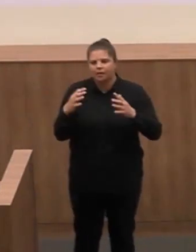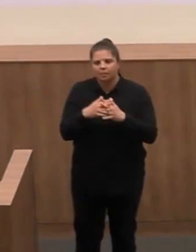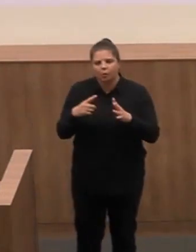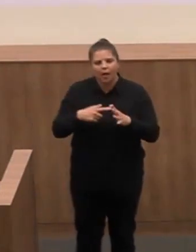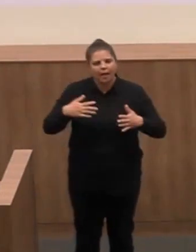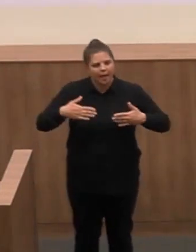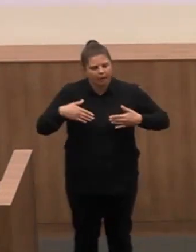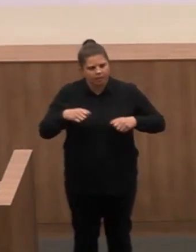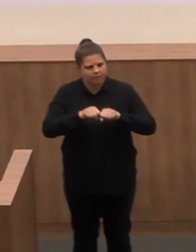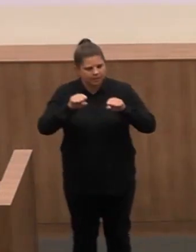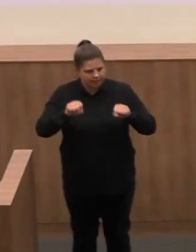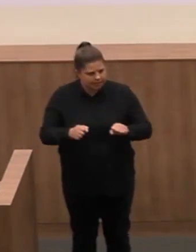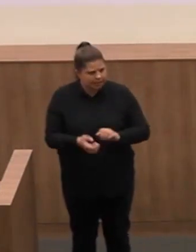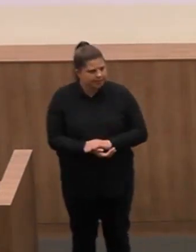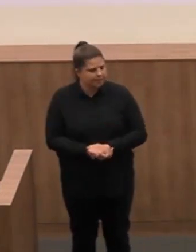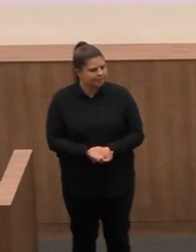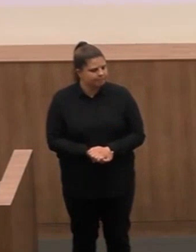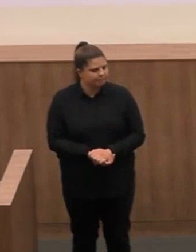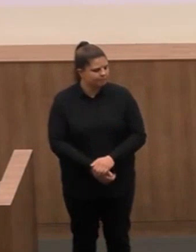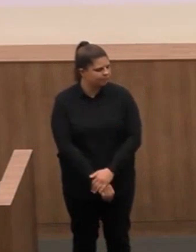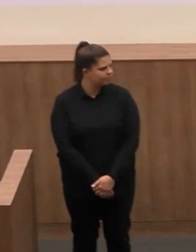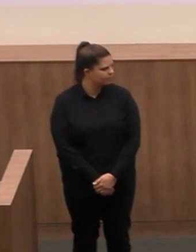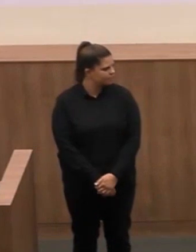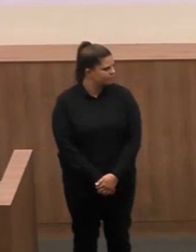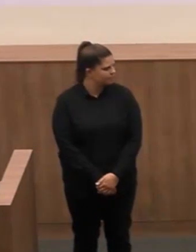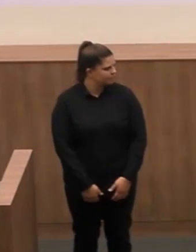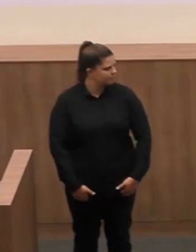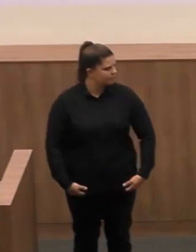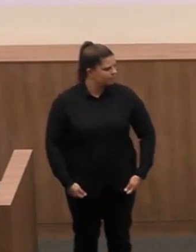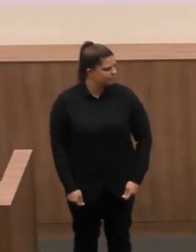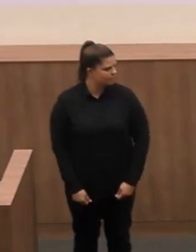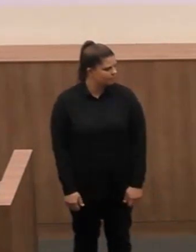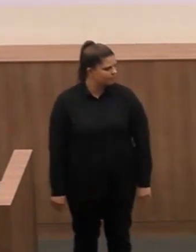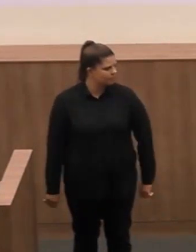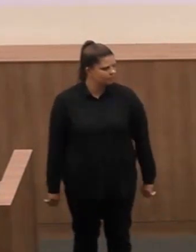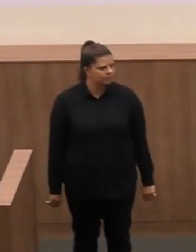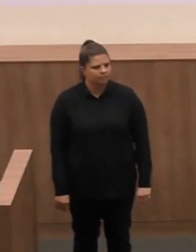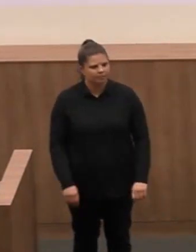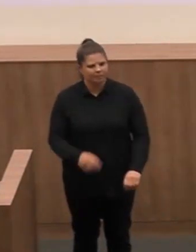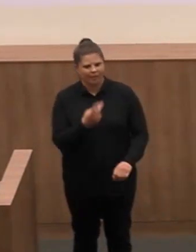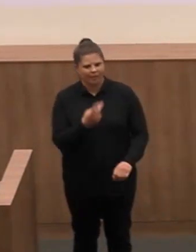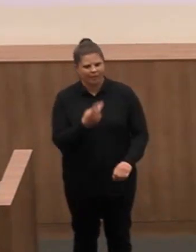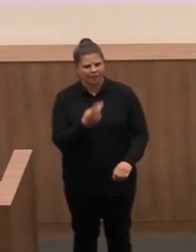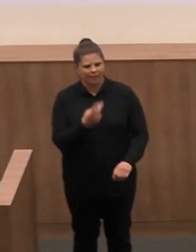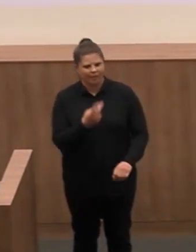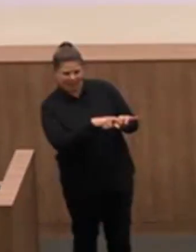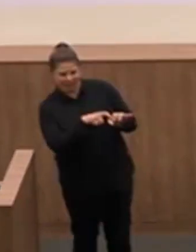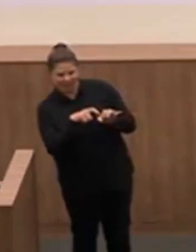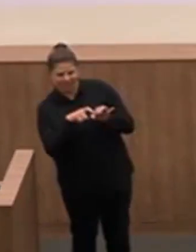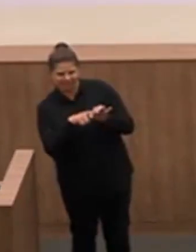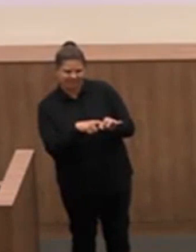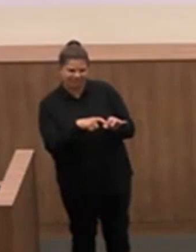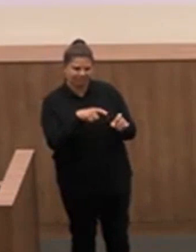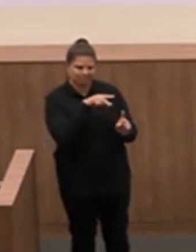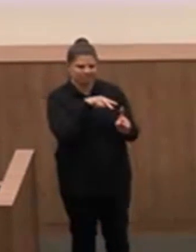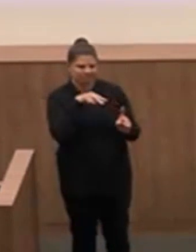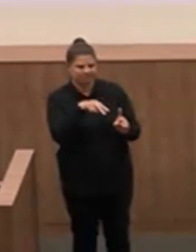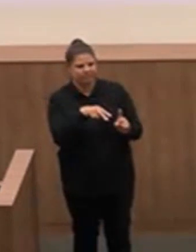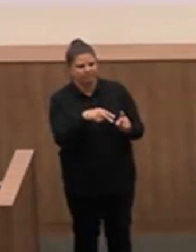system, this is a double-sided question, so hopefully you can provide both sides. What